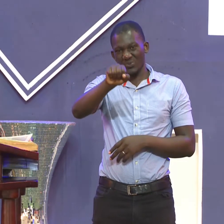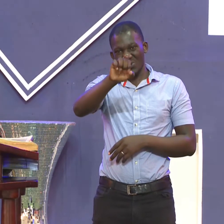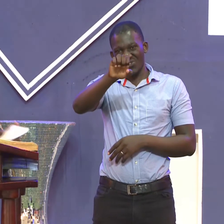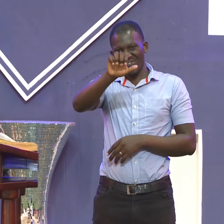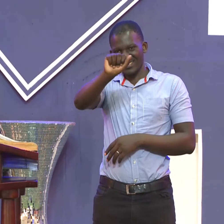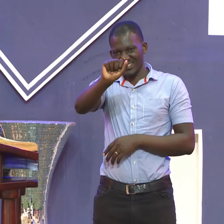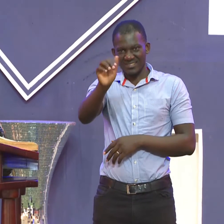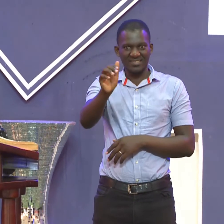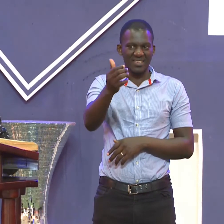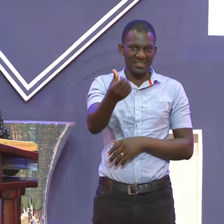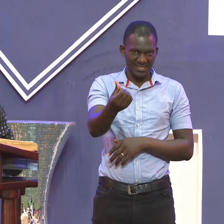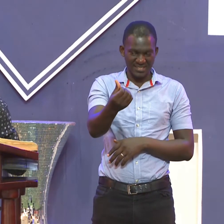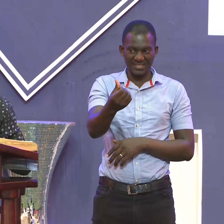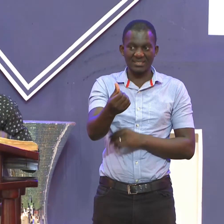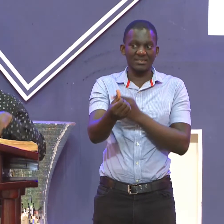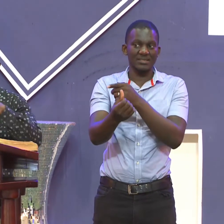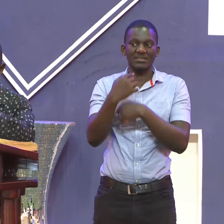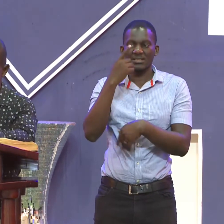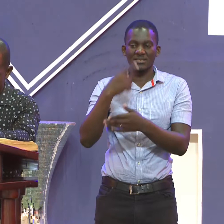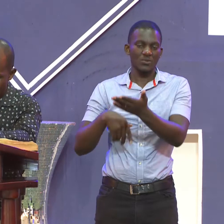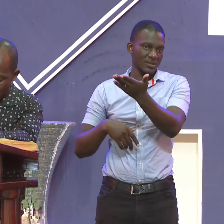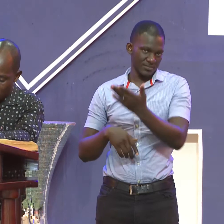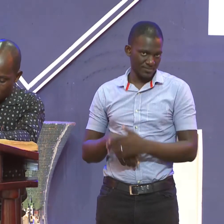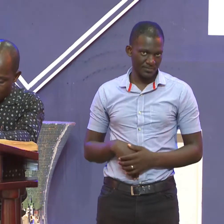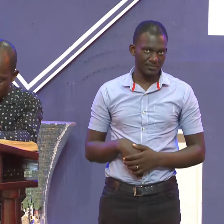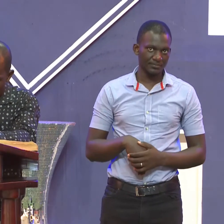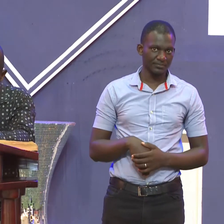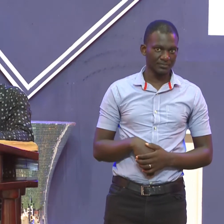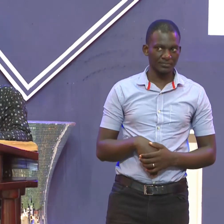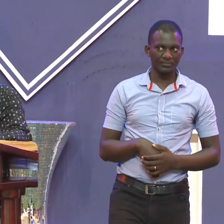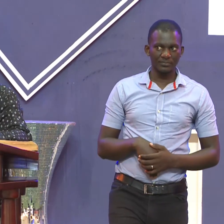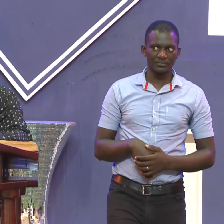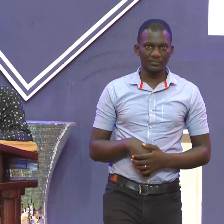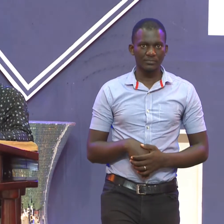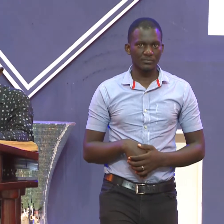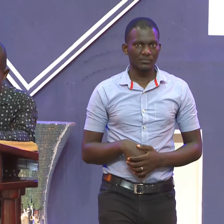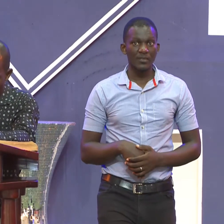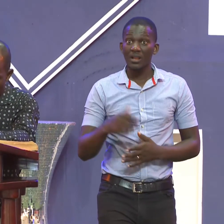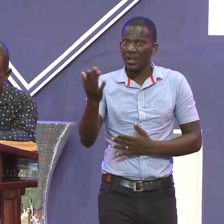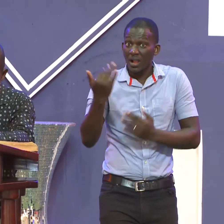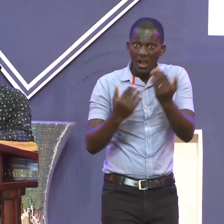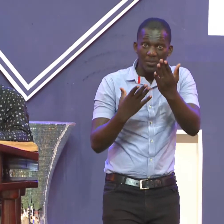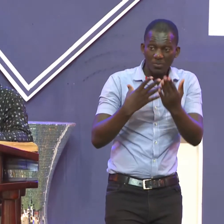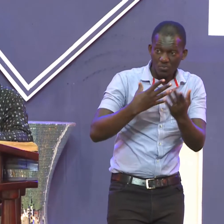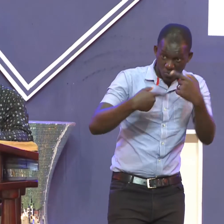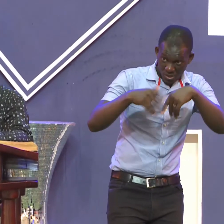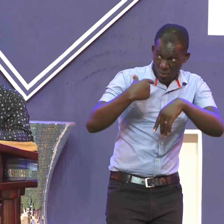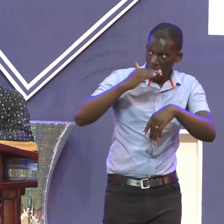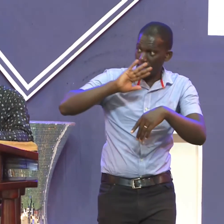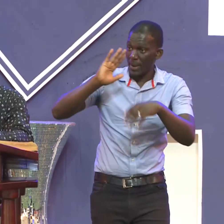Hosea 6. What bwayogedde. This is what he has said. Mujje tudde eri Mukama kubanga